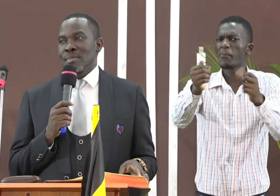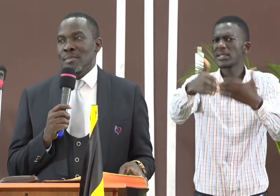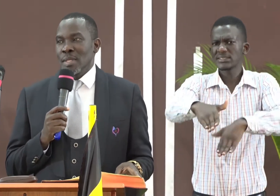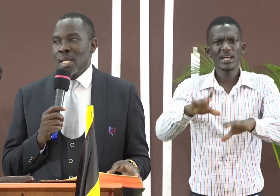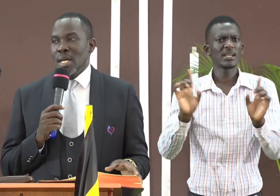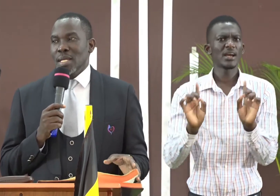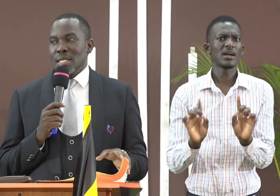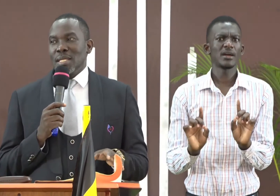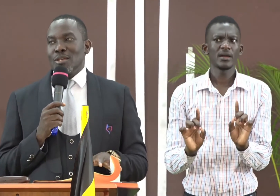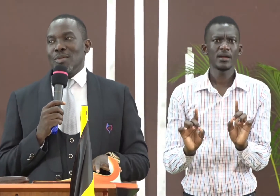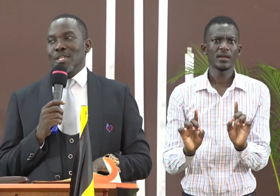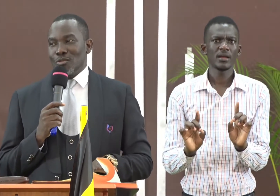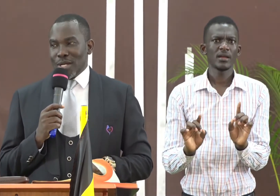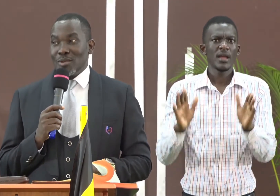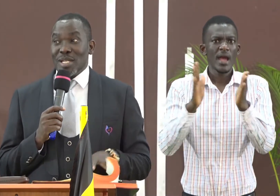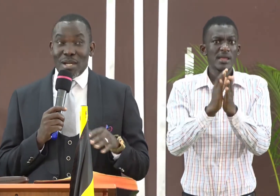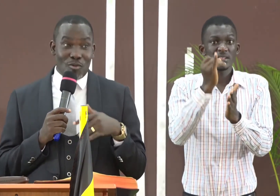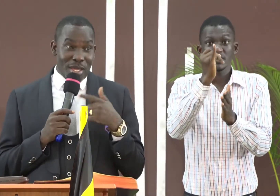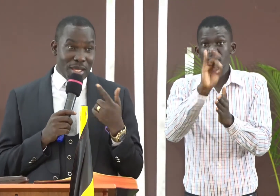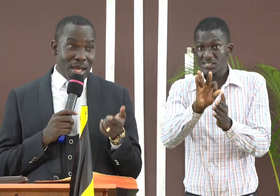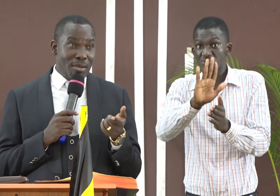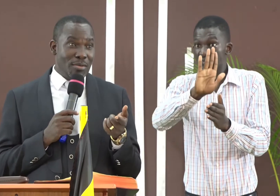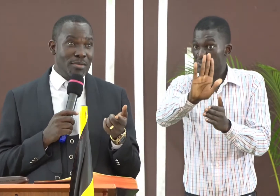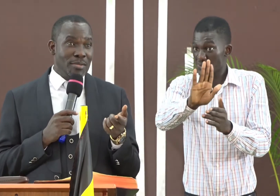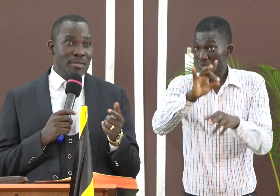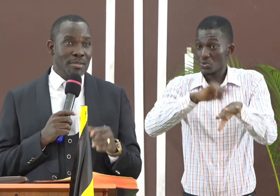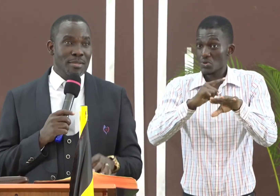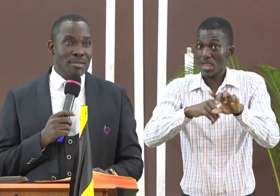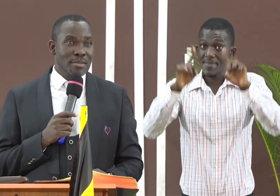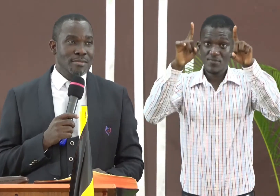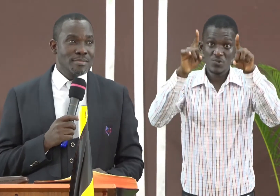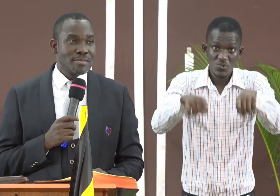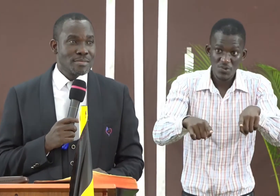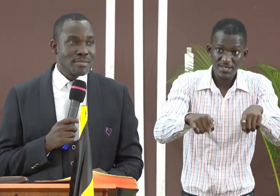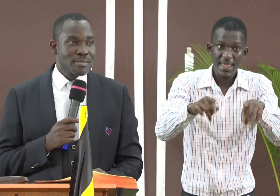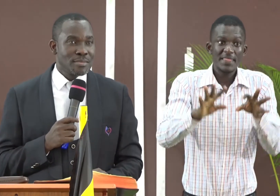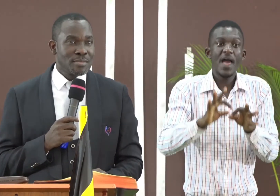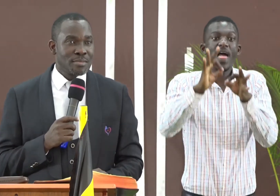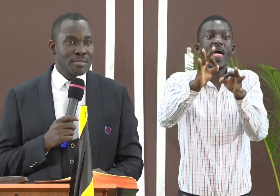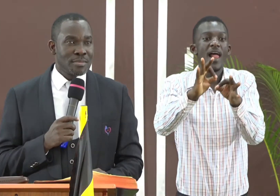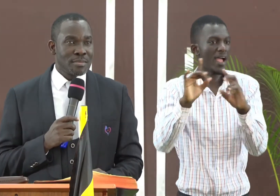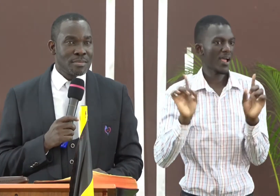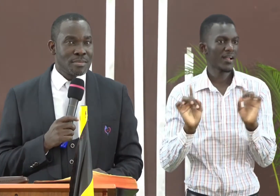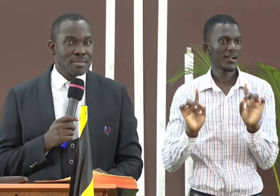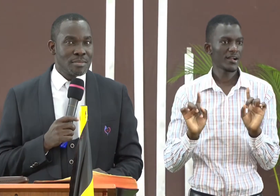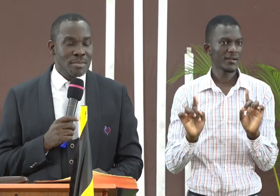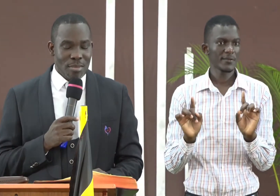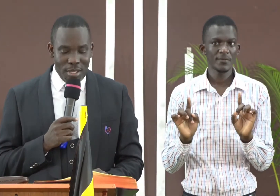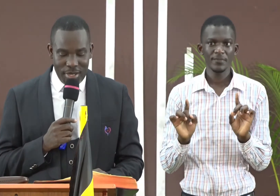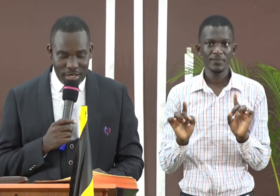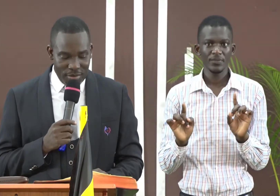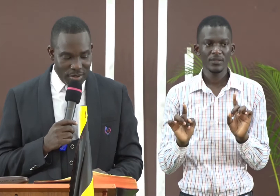You don't need to die. Ate ekiseera kyo bwe kituuka, teweetaaga kwongezaayo. And when your time has come, you don't need to push it